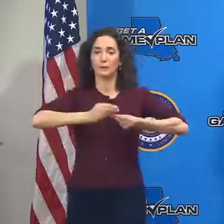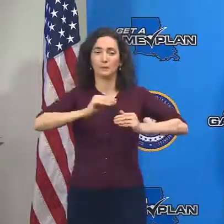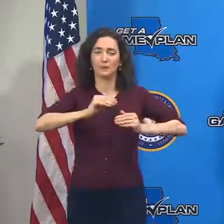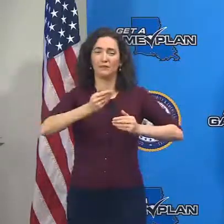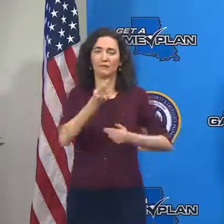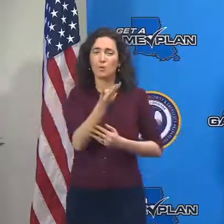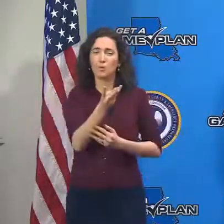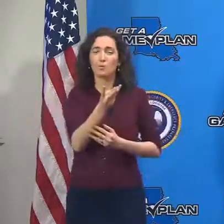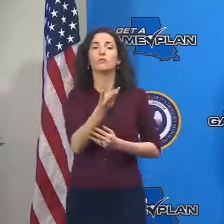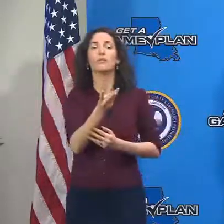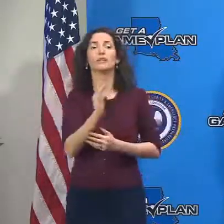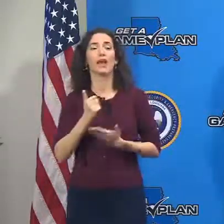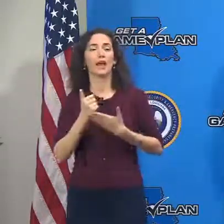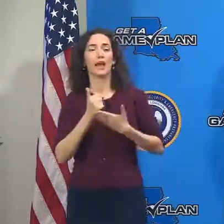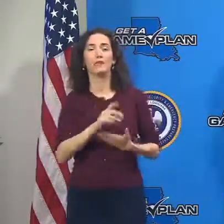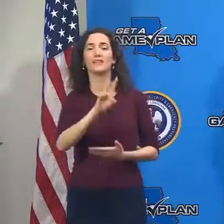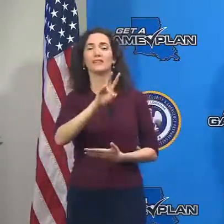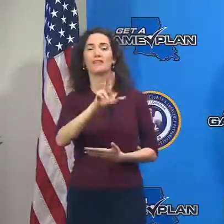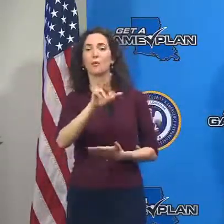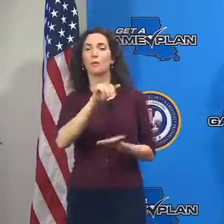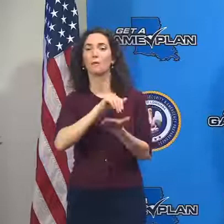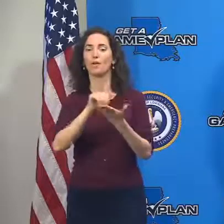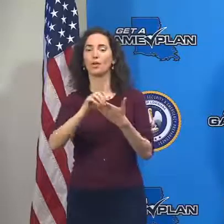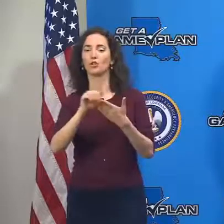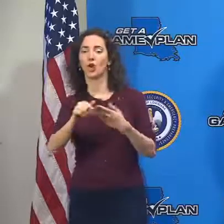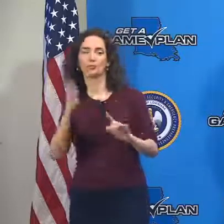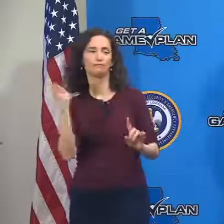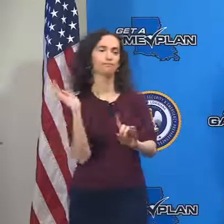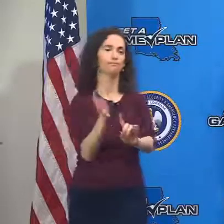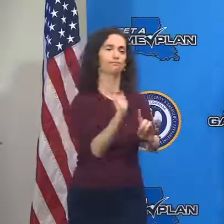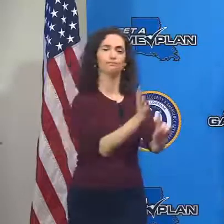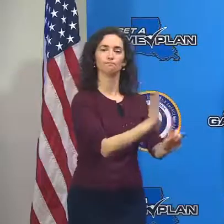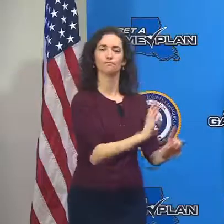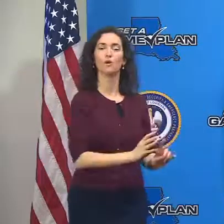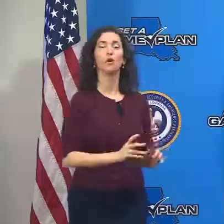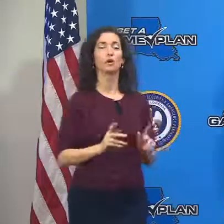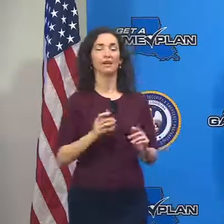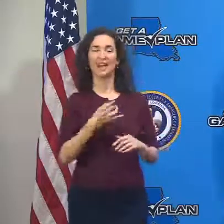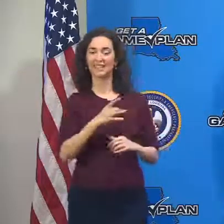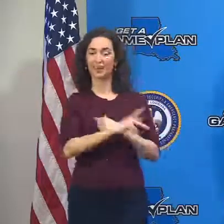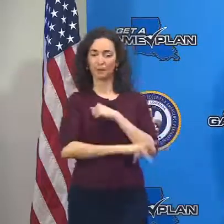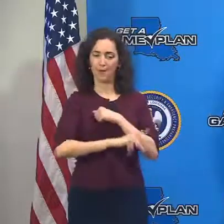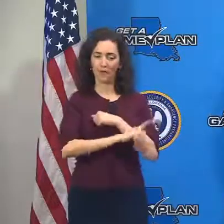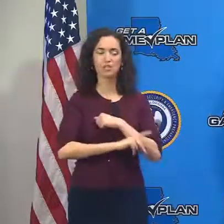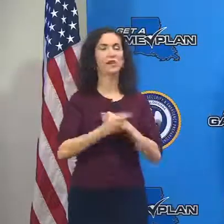put $73 million straight into those 18 parishes.